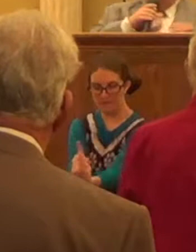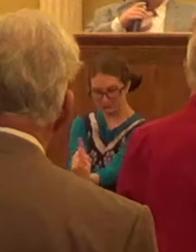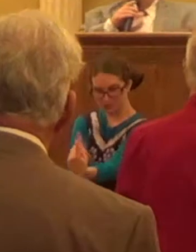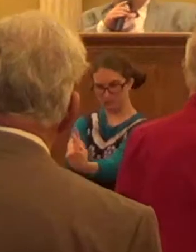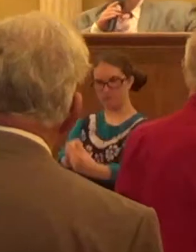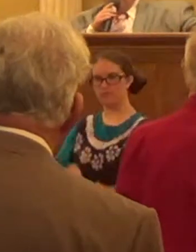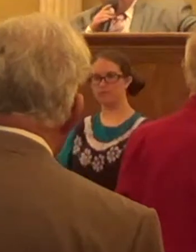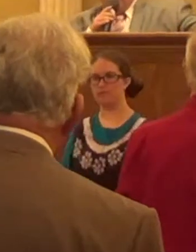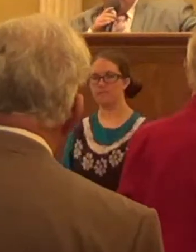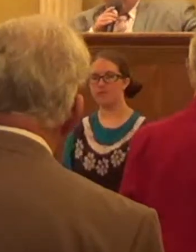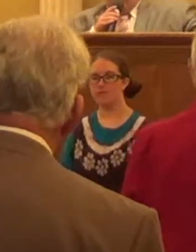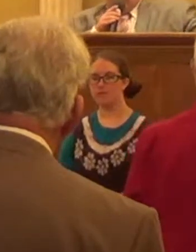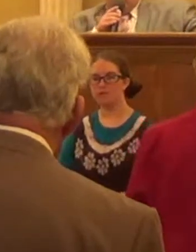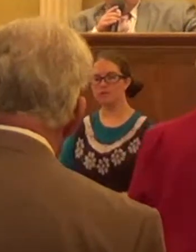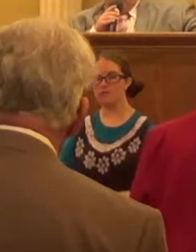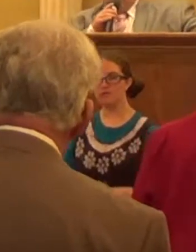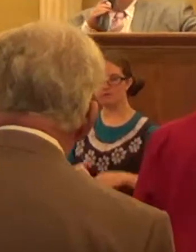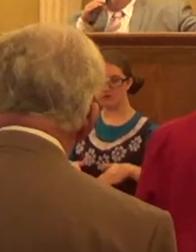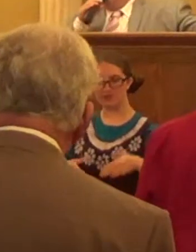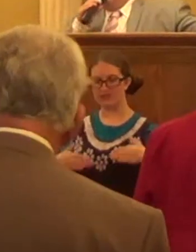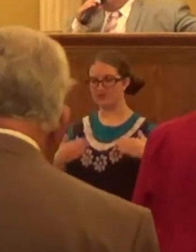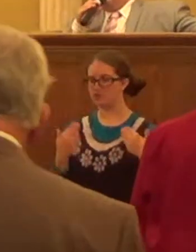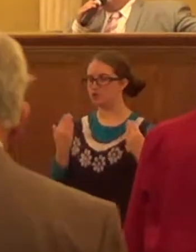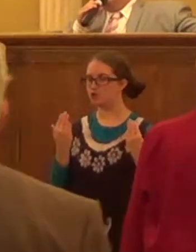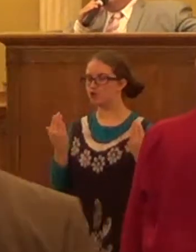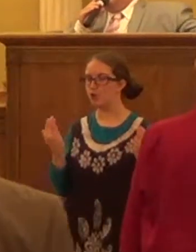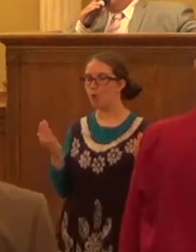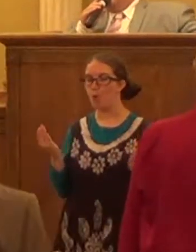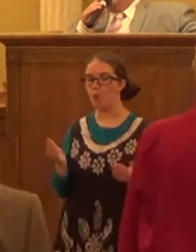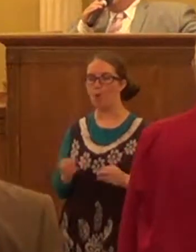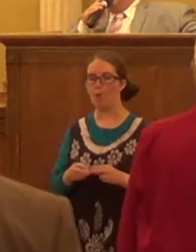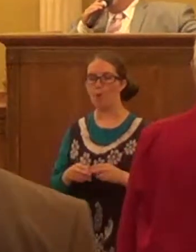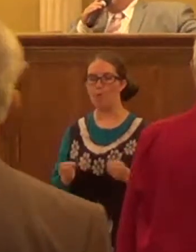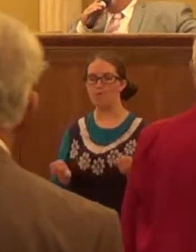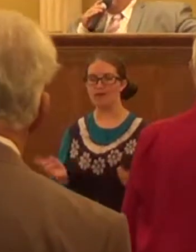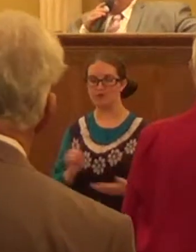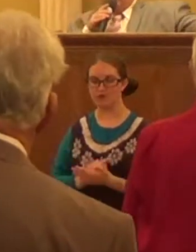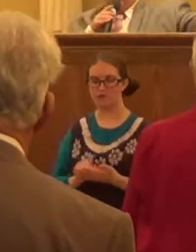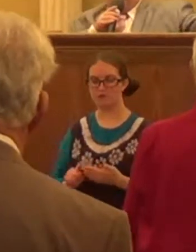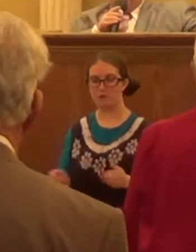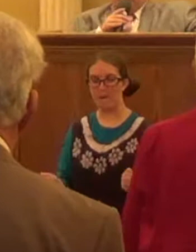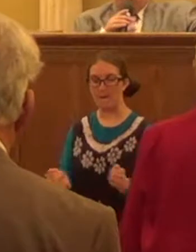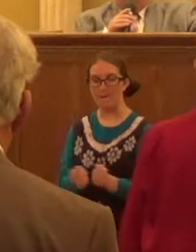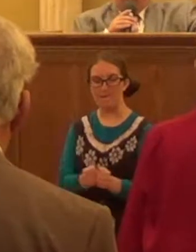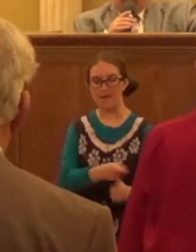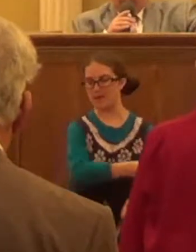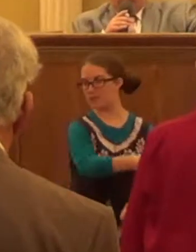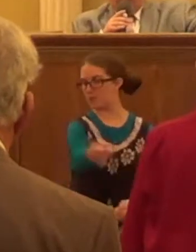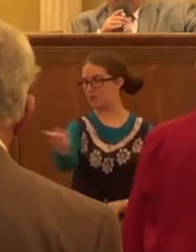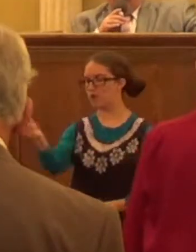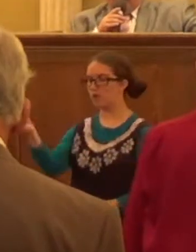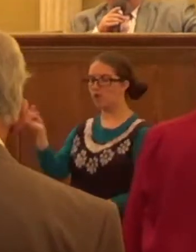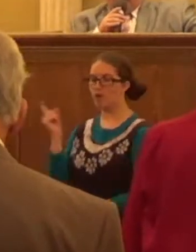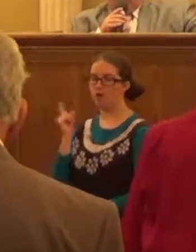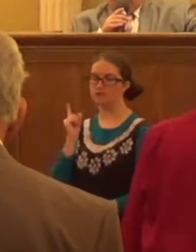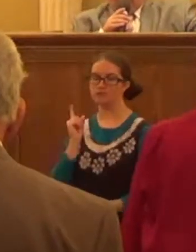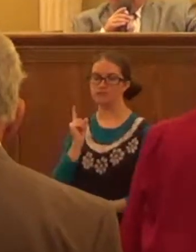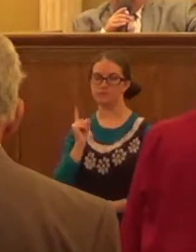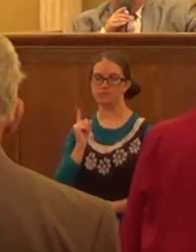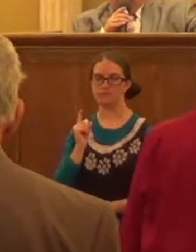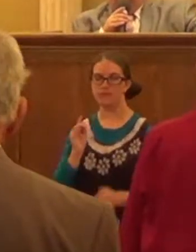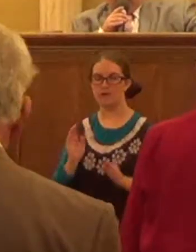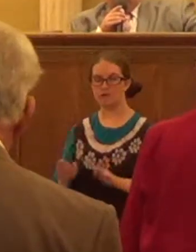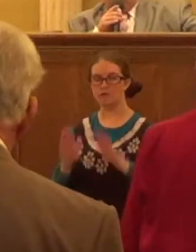And we just enjoy so much this week being with this great church family.